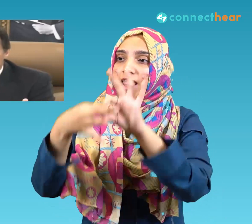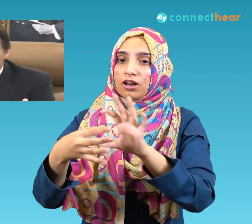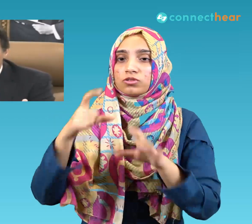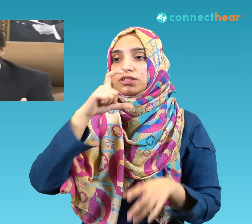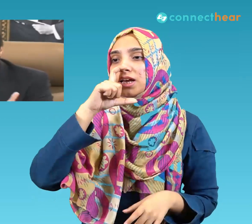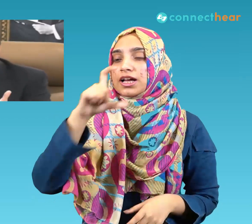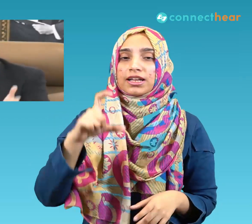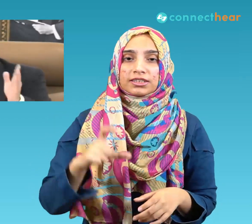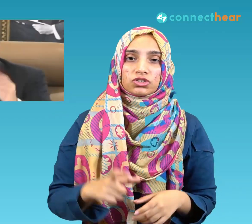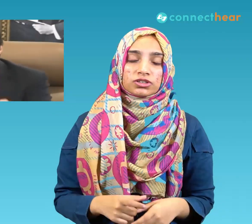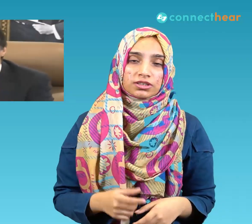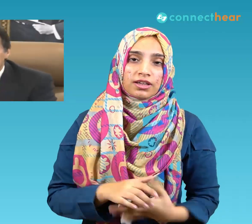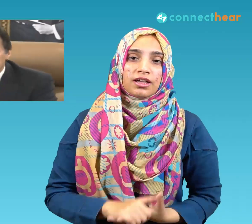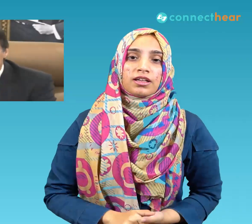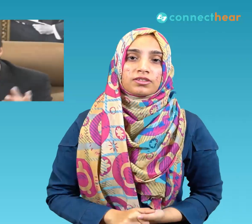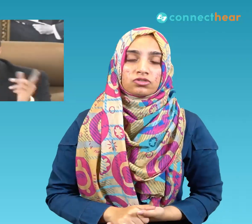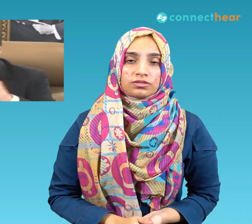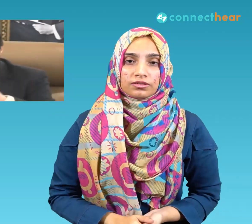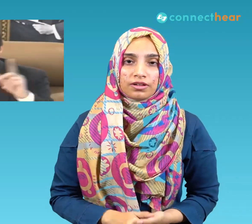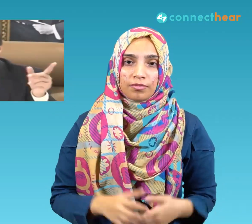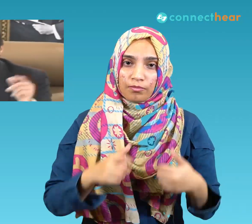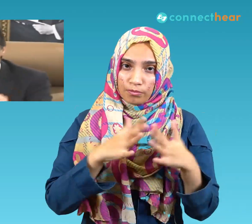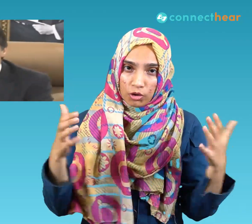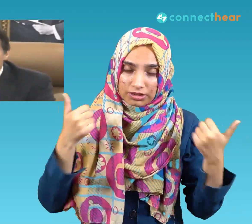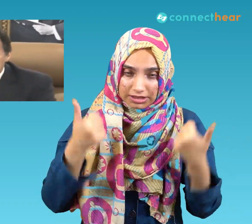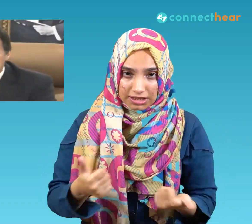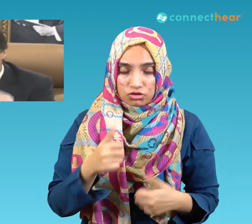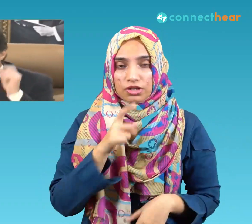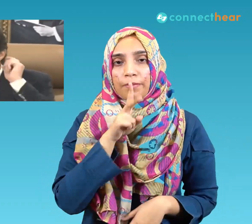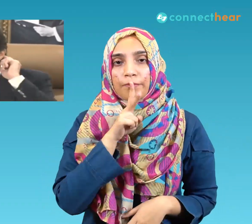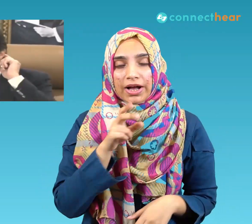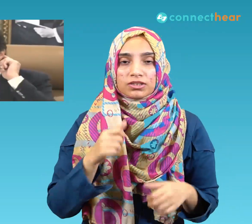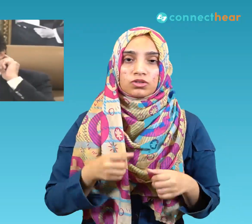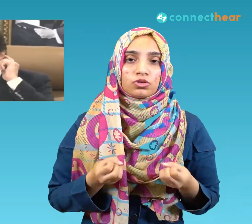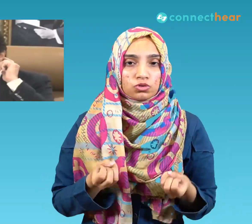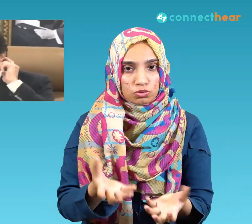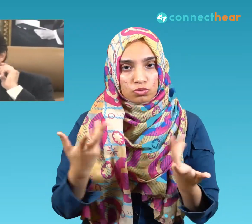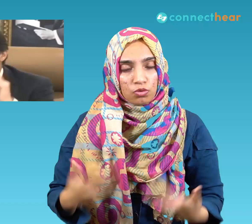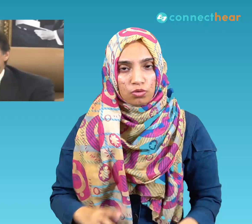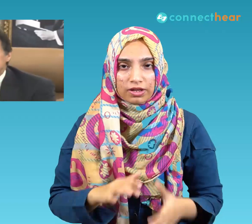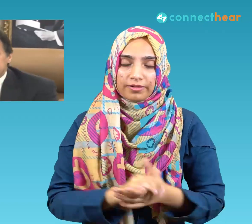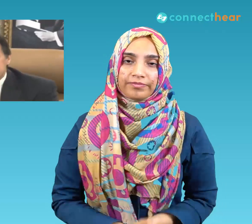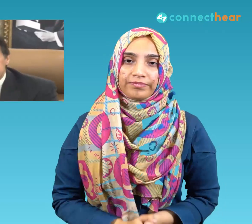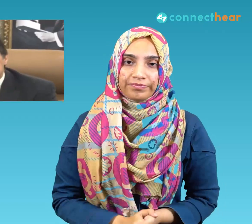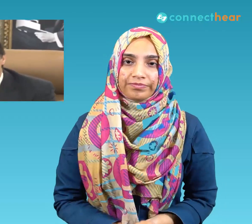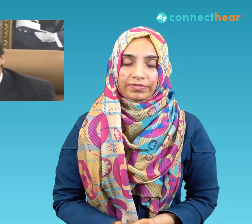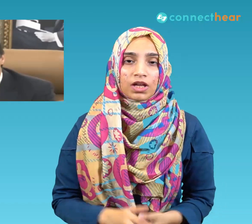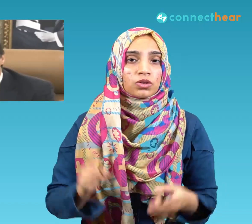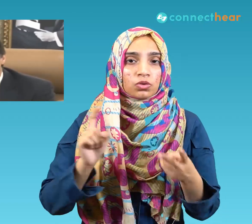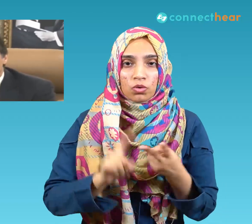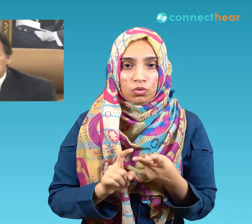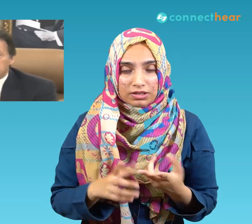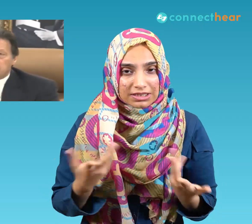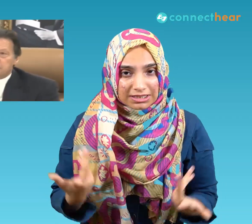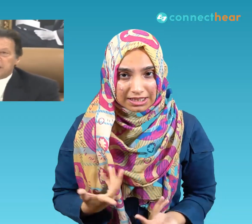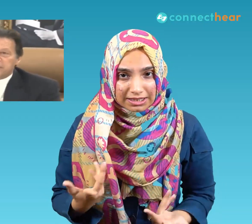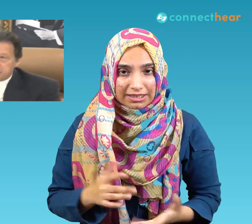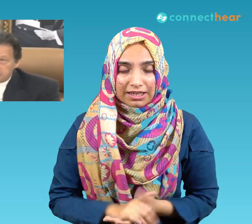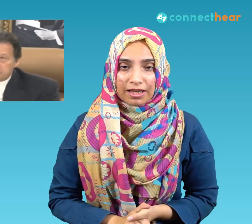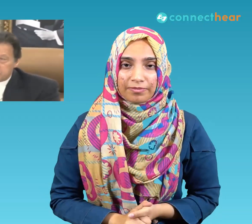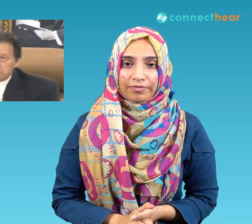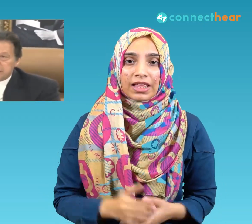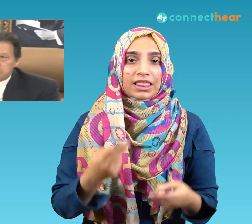transport, a road network which connected various areas in Pakistan. Secondly, it was about